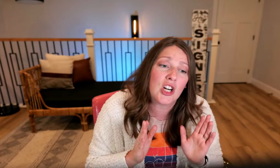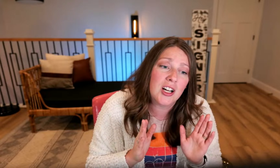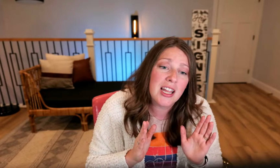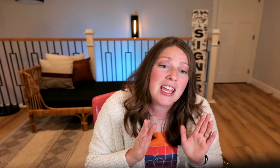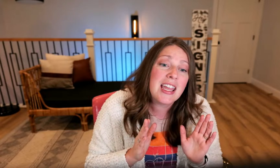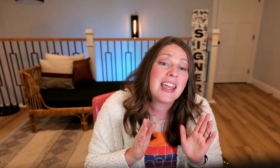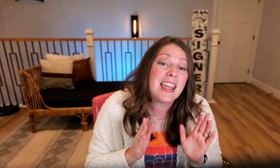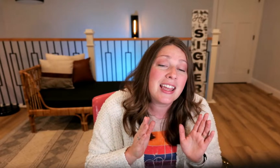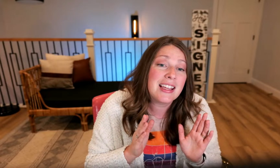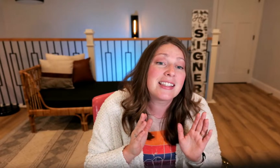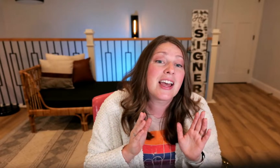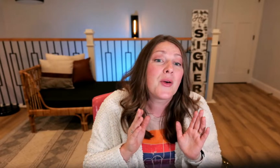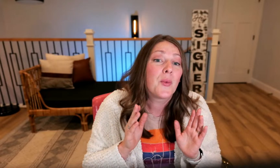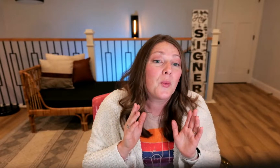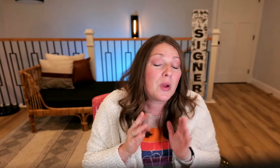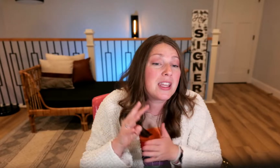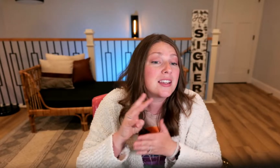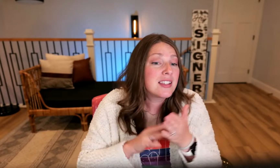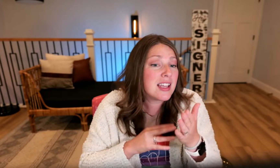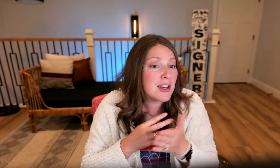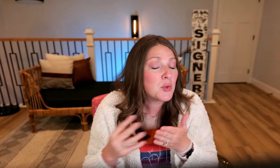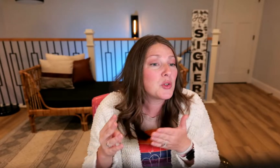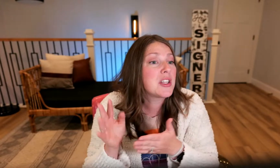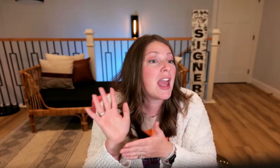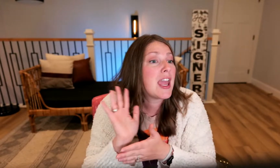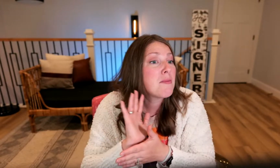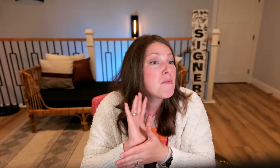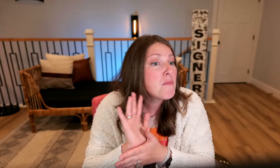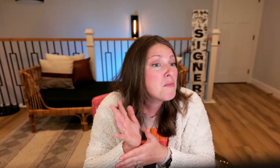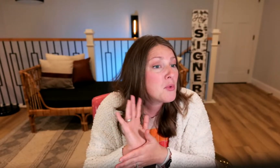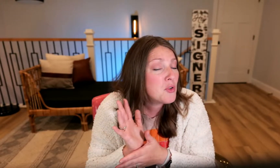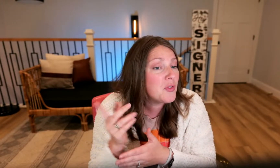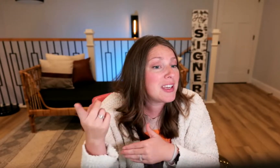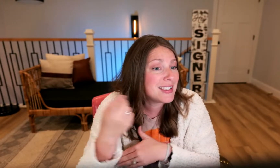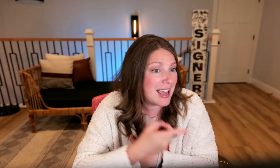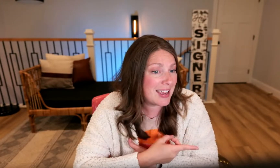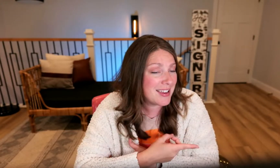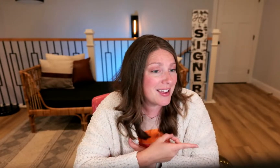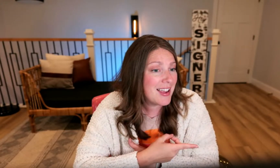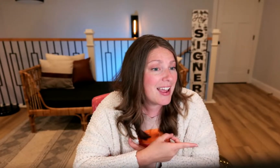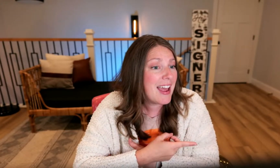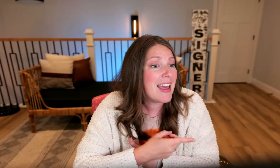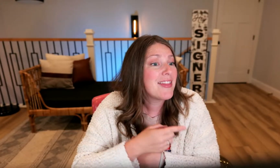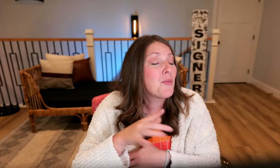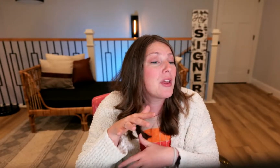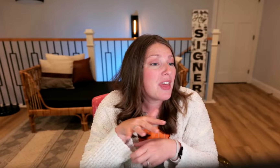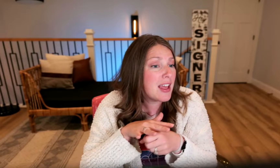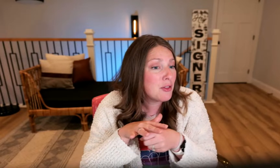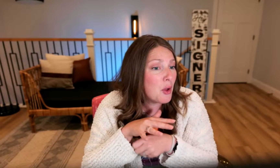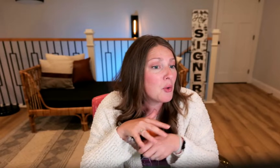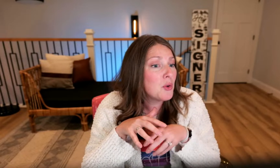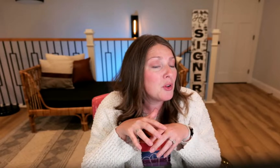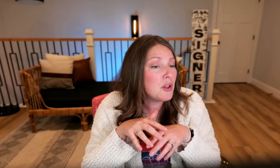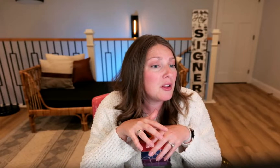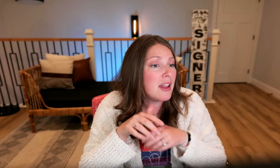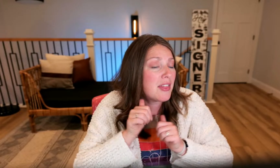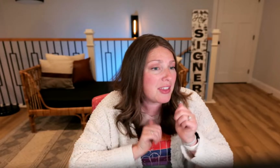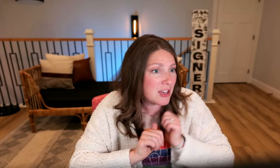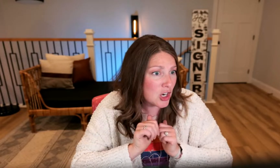teacher, is we scheduled a movie day with a local